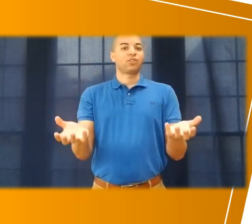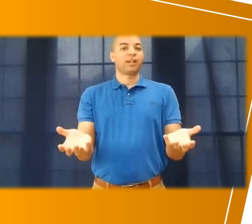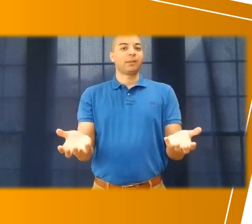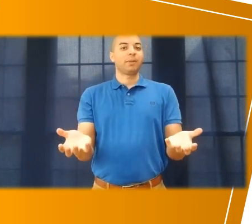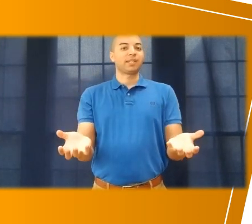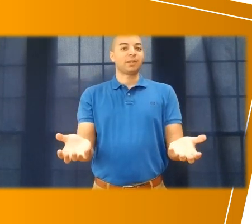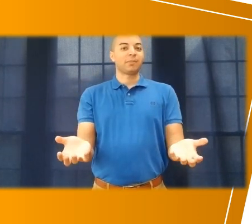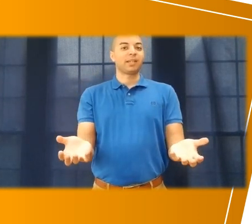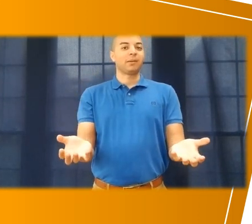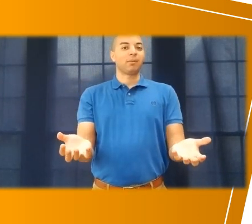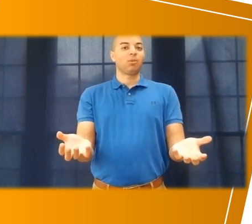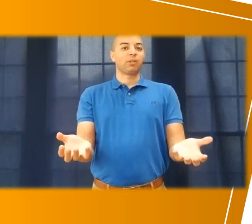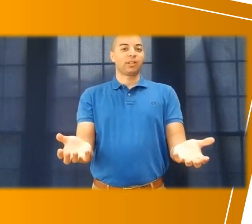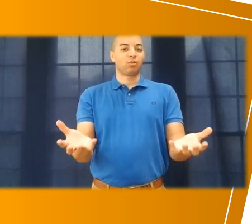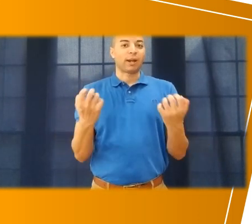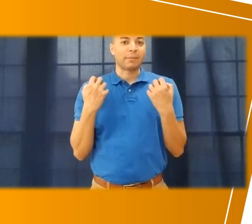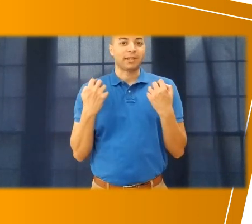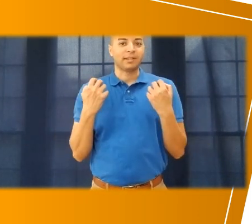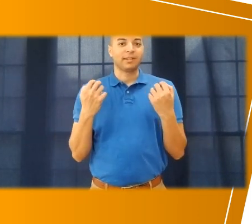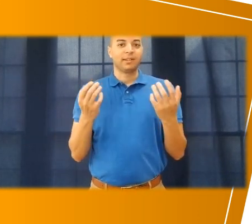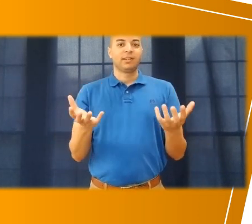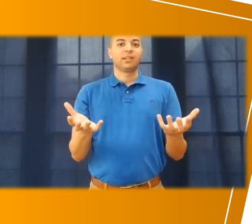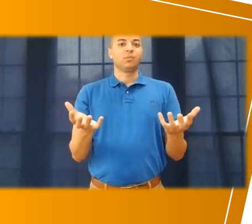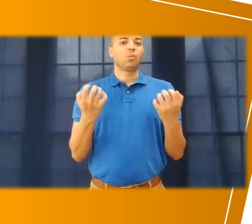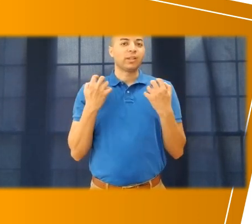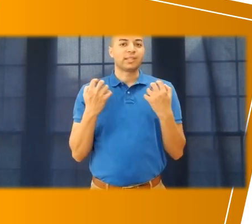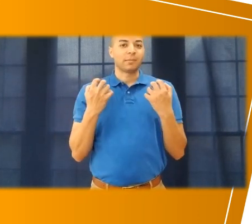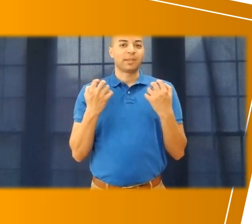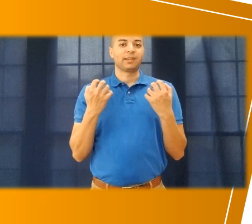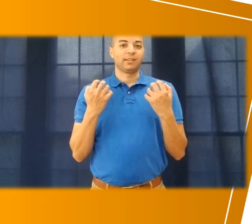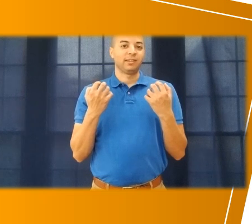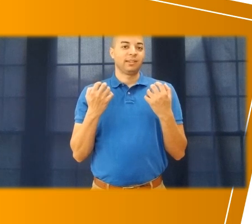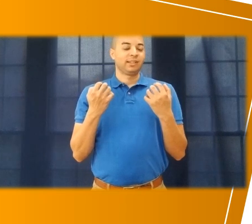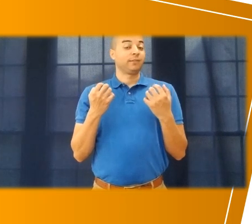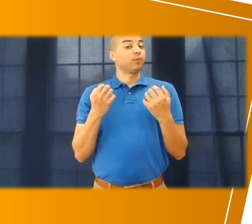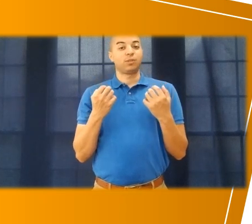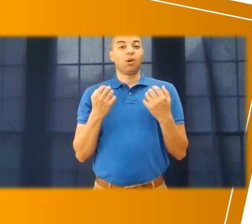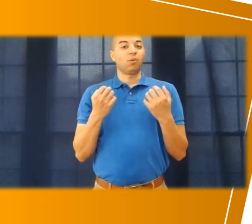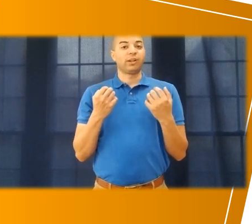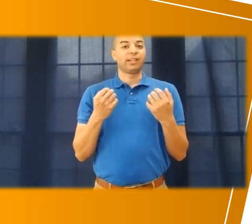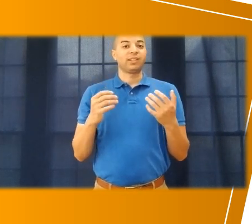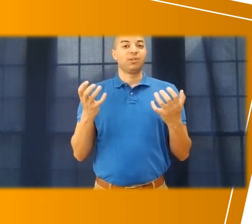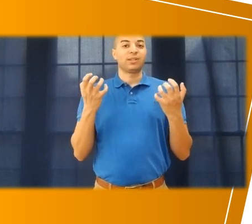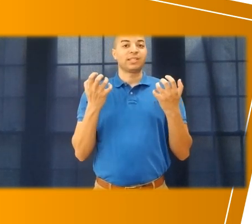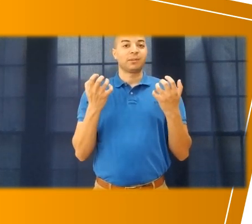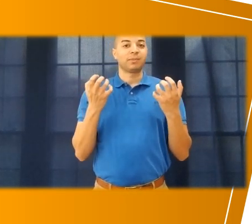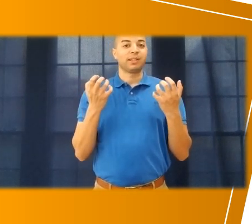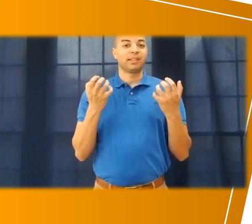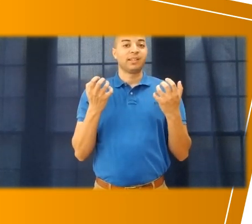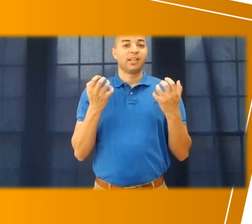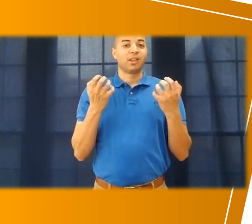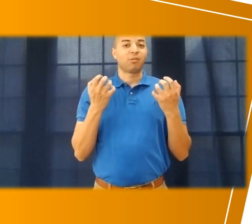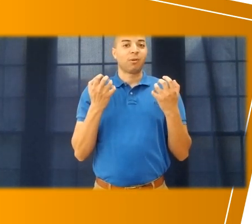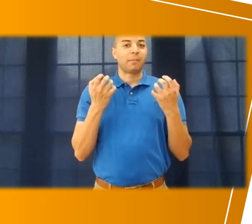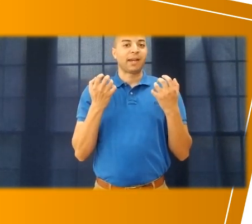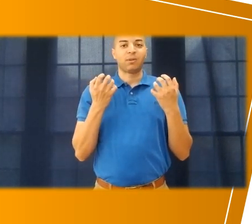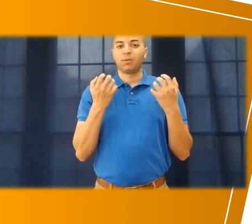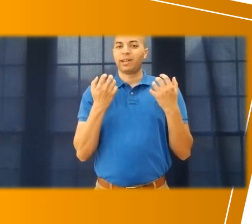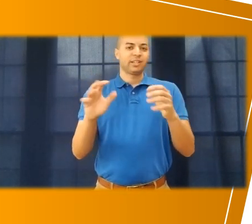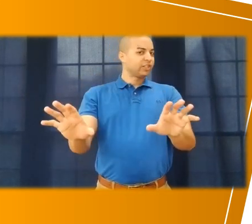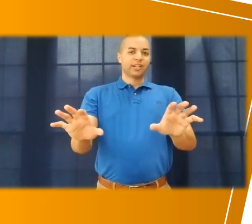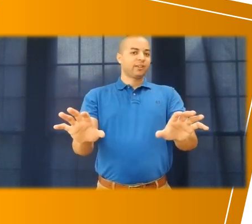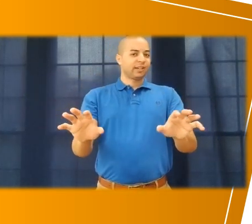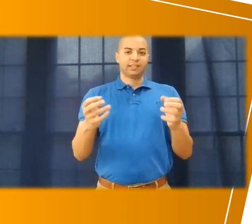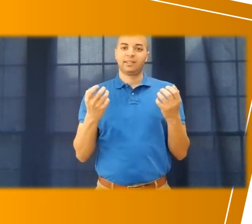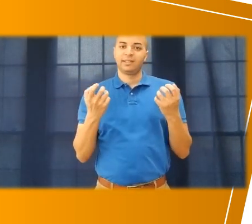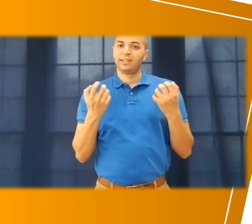if you're trying to pick something up or to grab it. You want something. If you don't want it, you can simply throw it back away